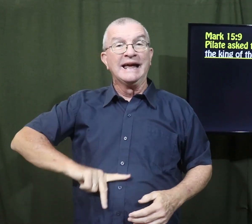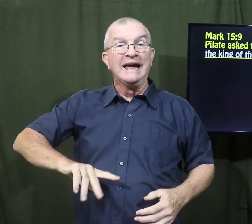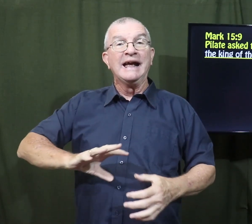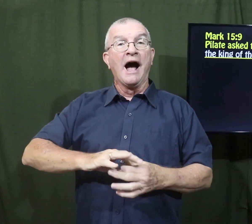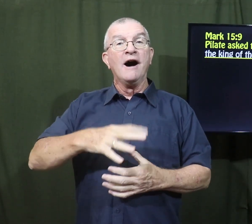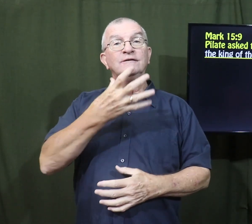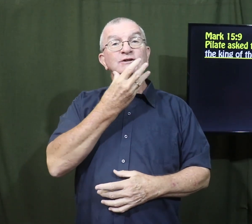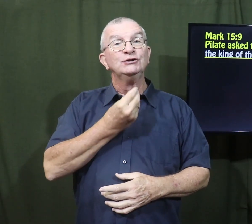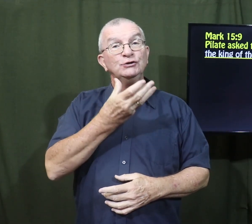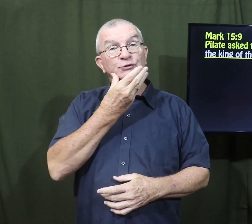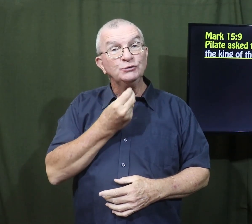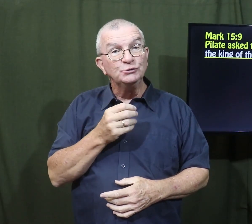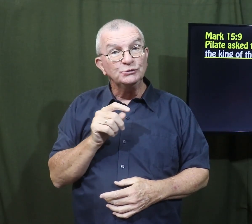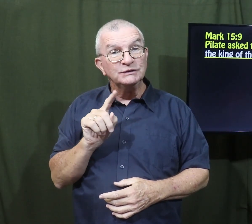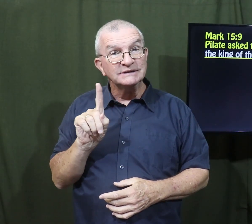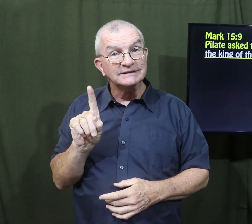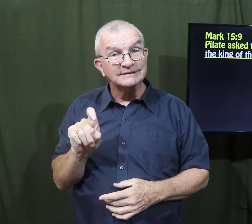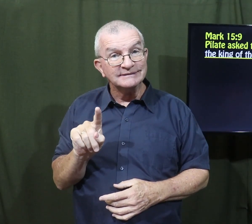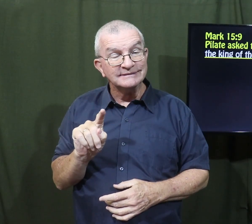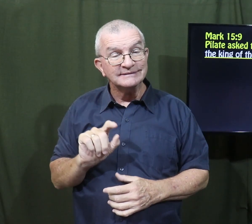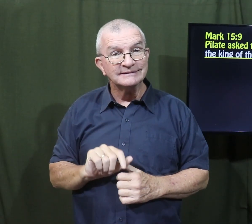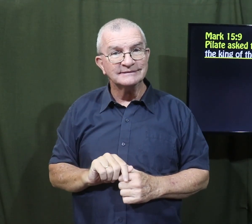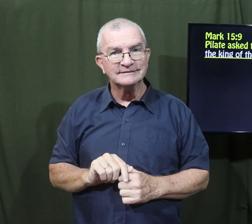free the king of the Jews?"